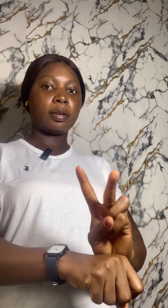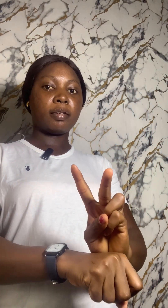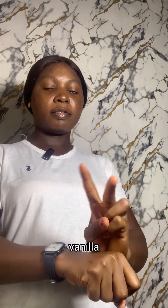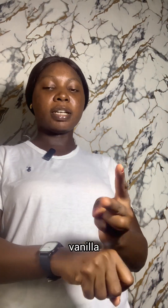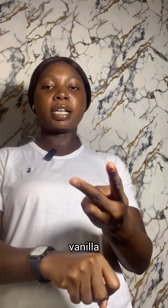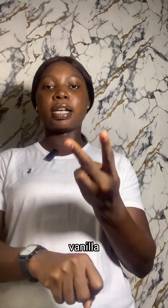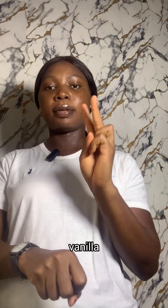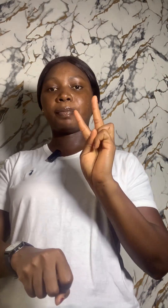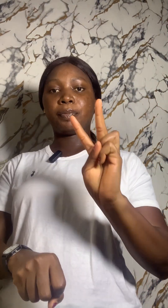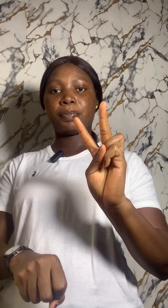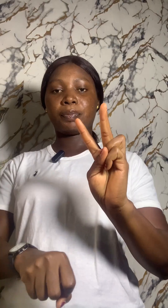vanilla,